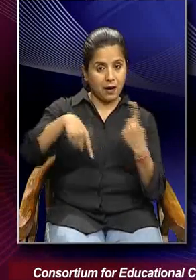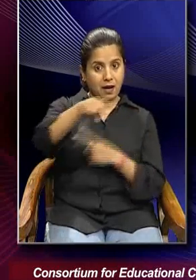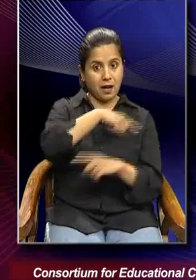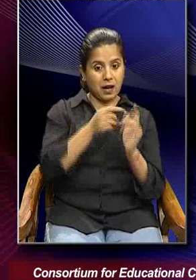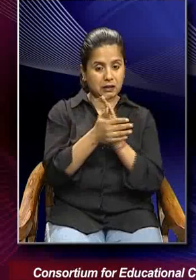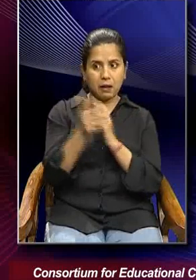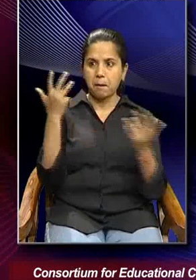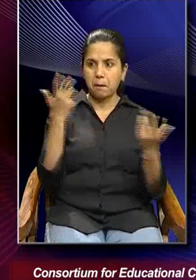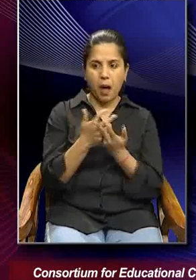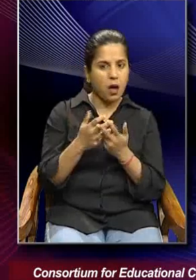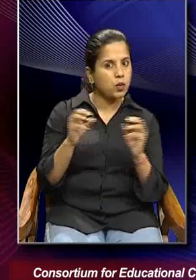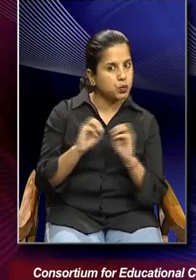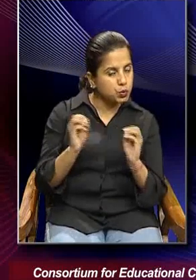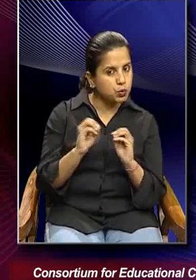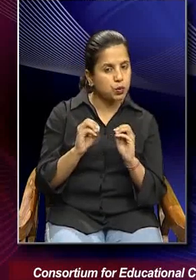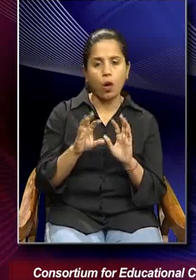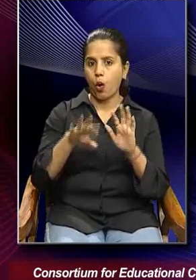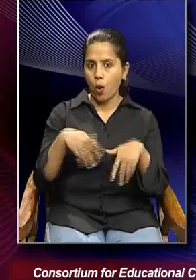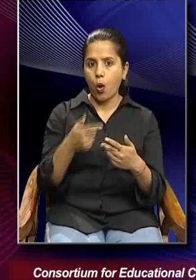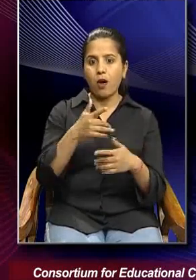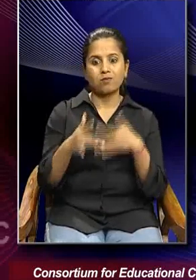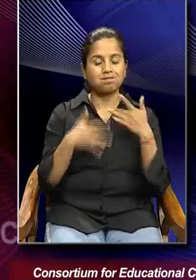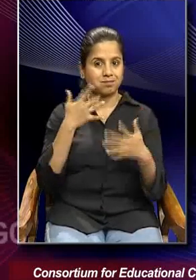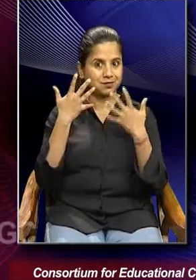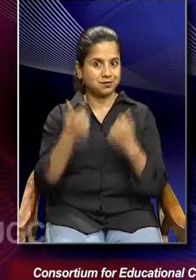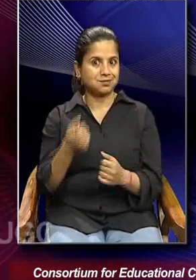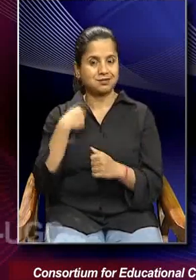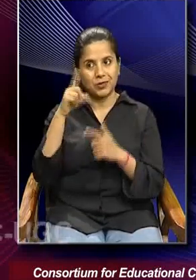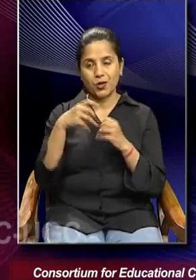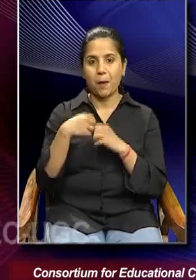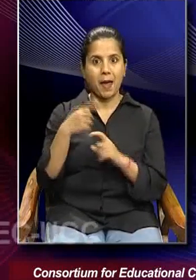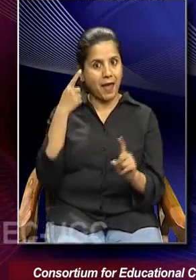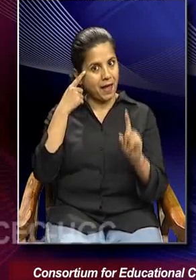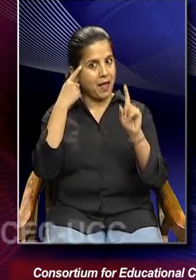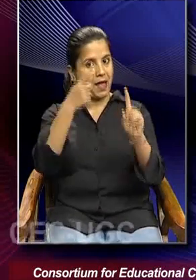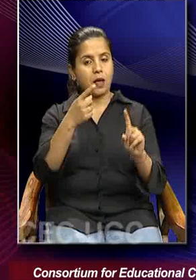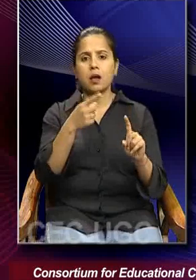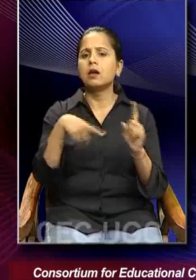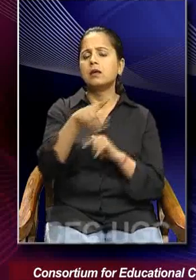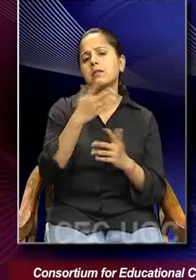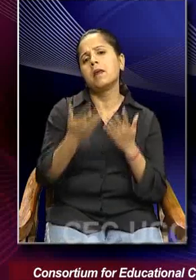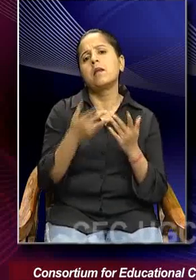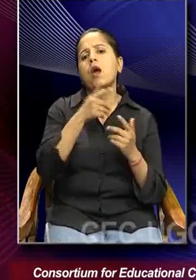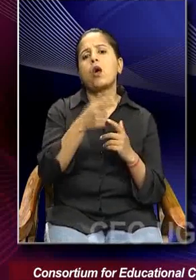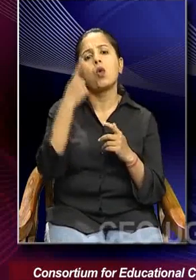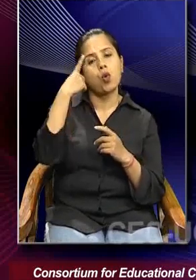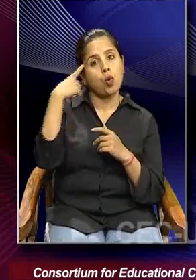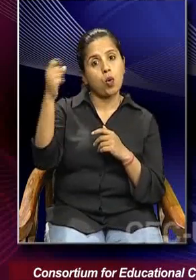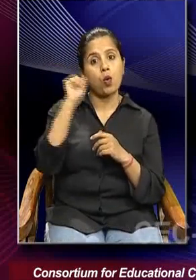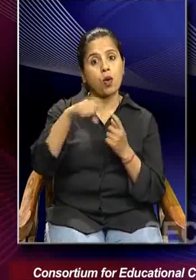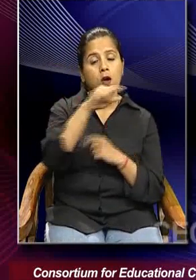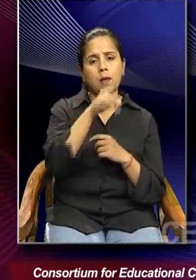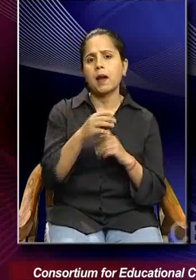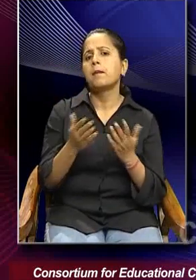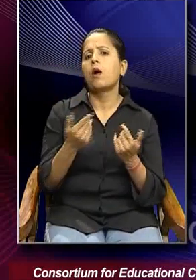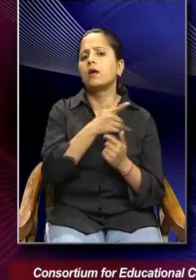skill set or their aspirations happens to be something which is not being, the